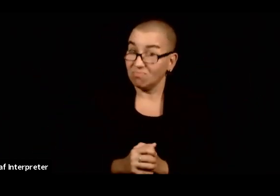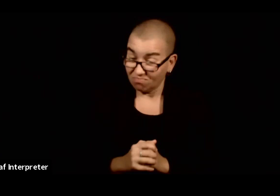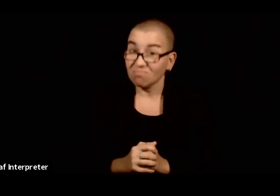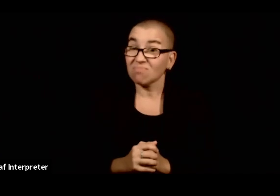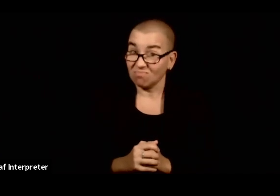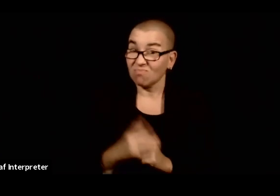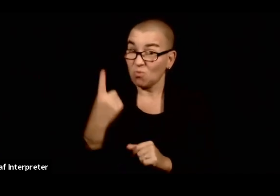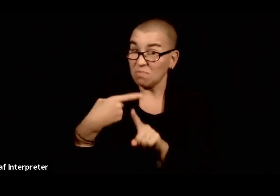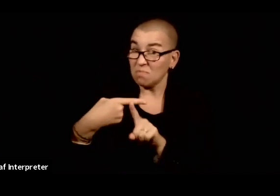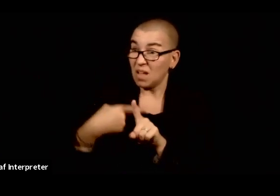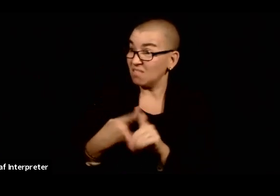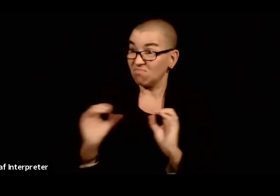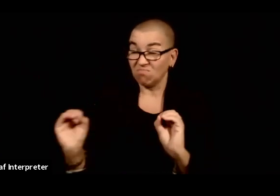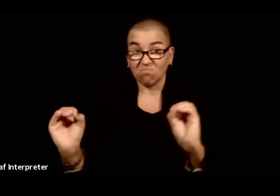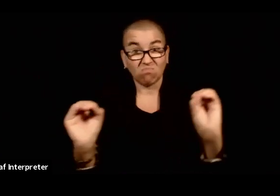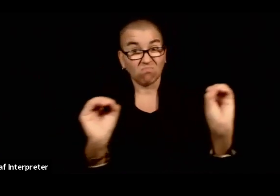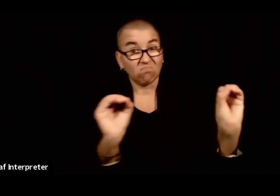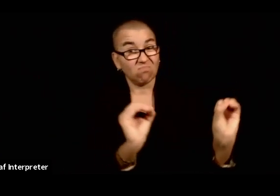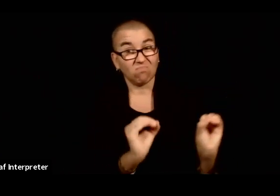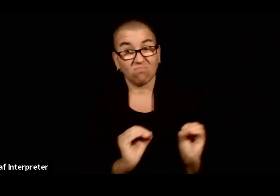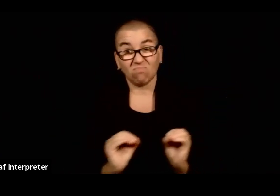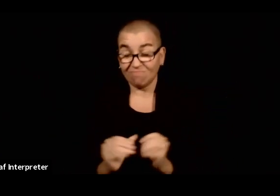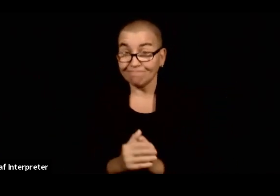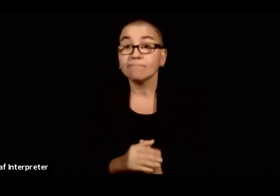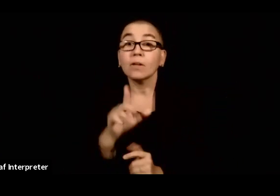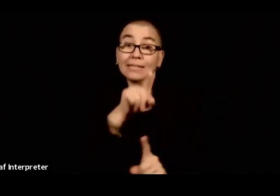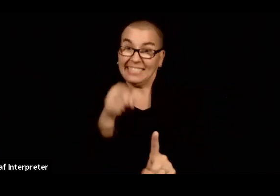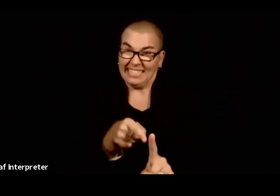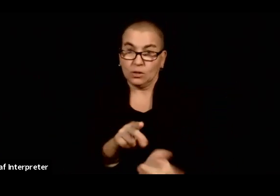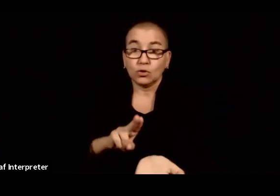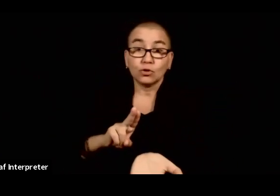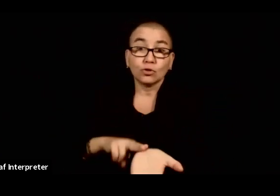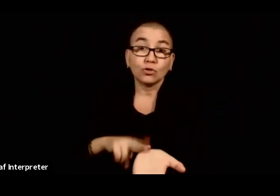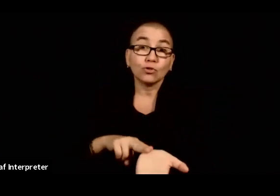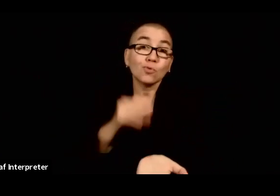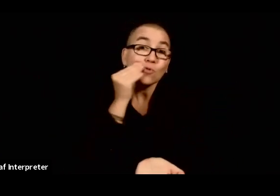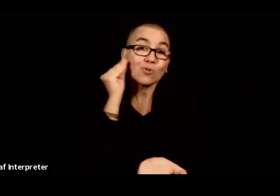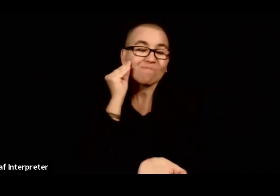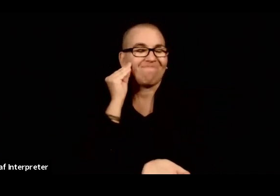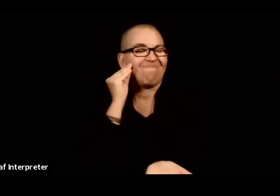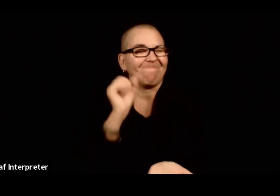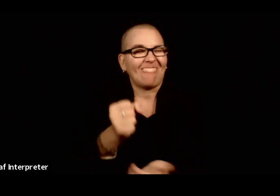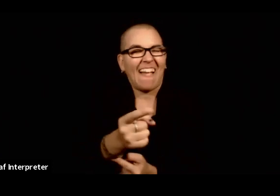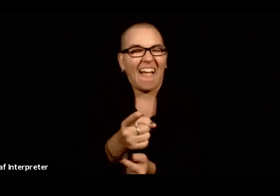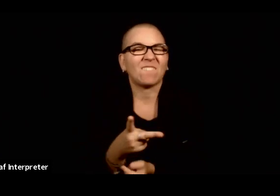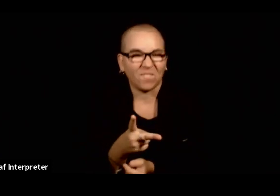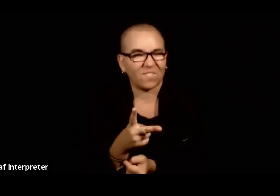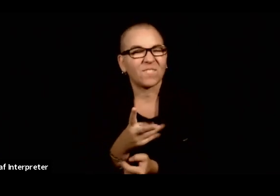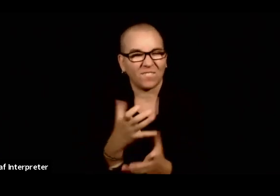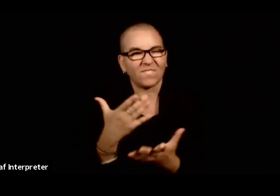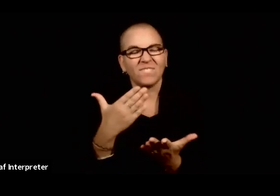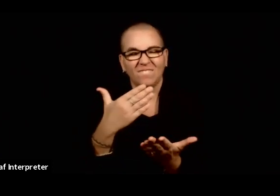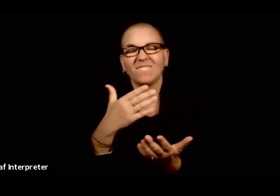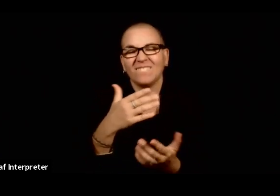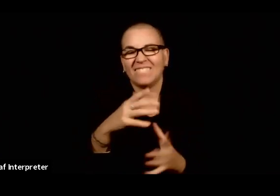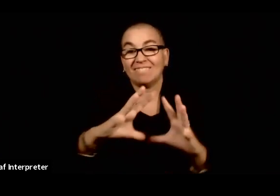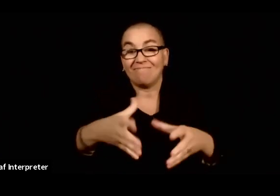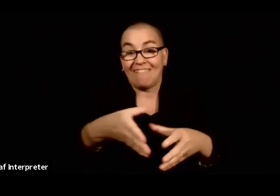nursing facilities, just over half of them have ever had an outbreak, 54% of the skilled